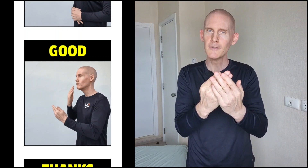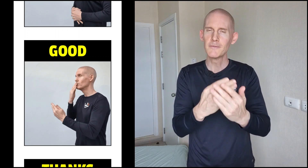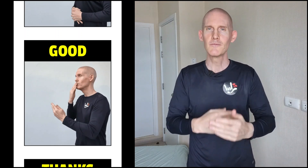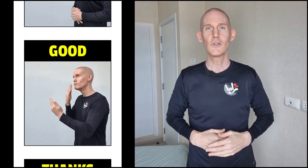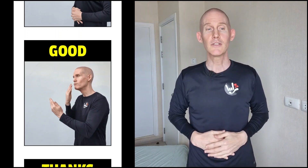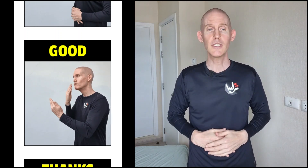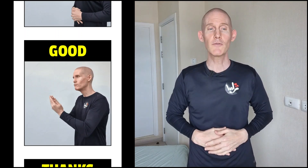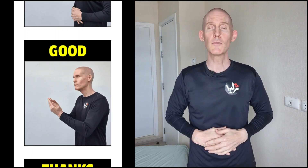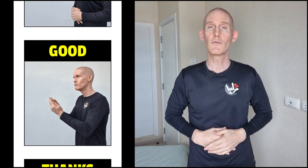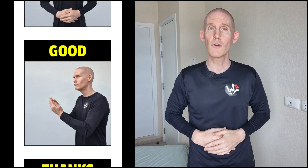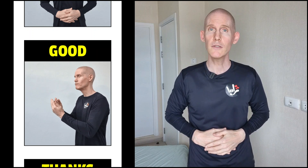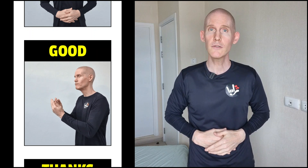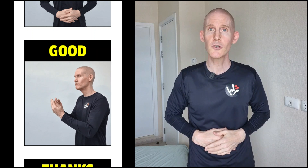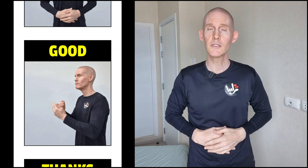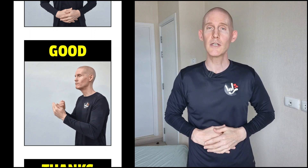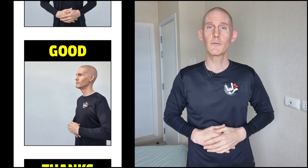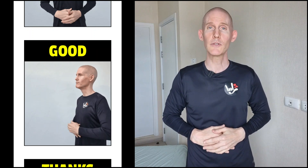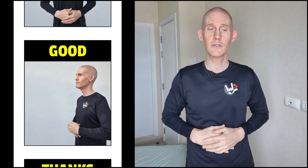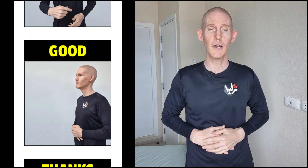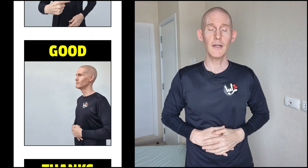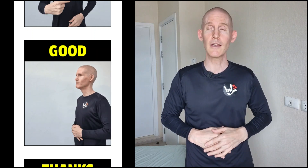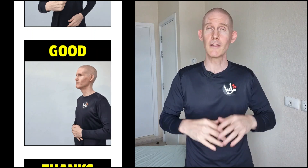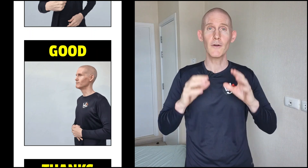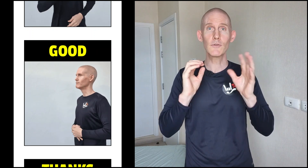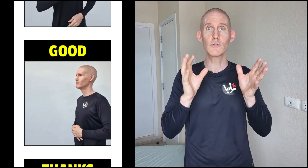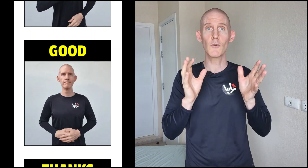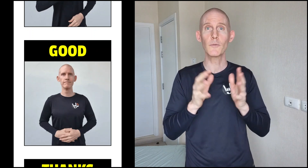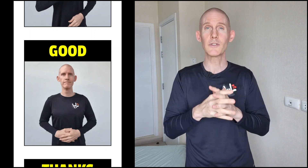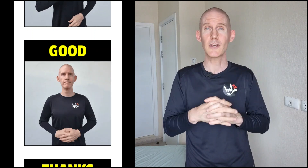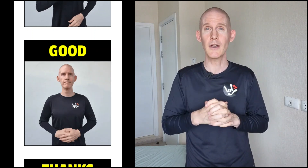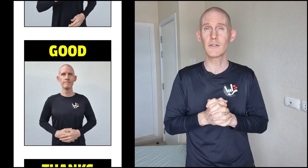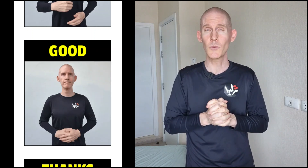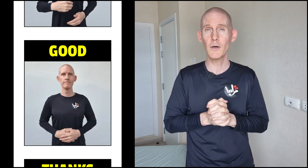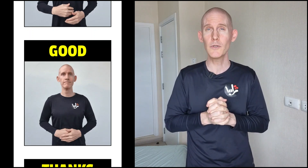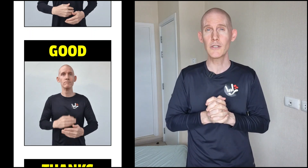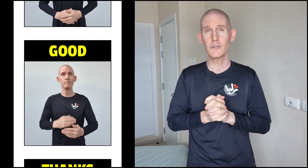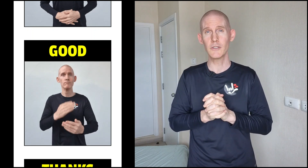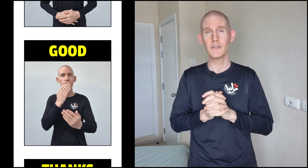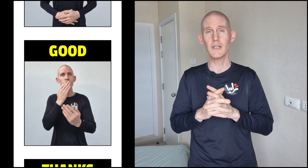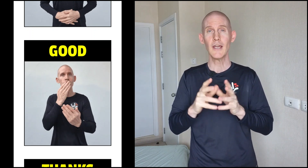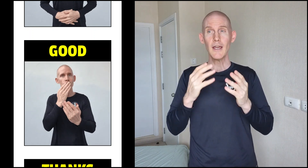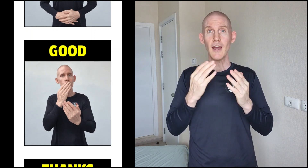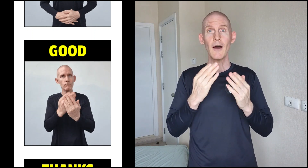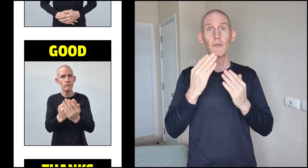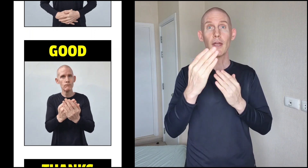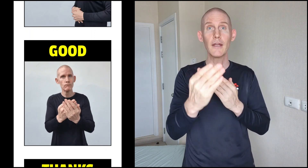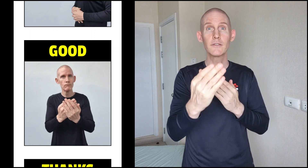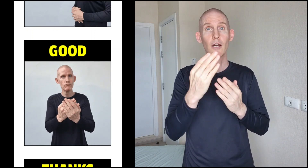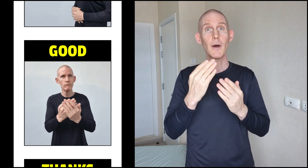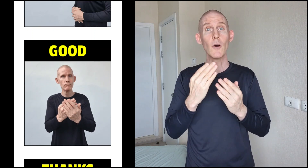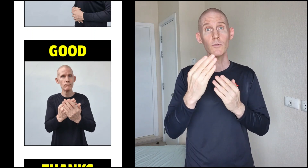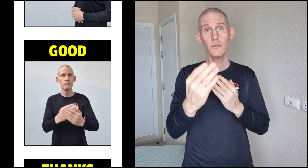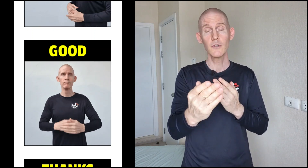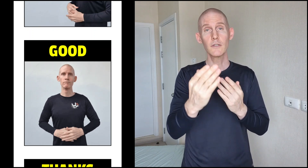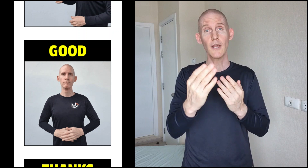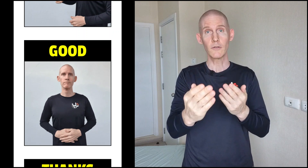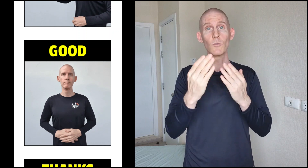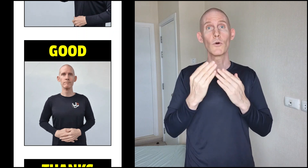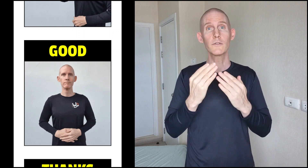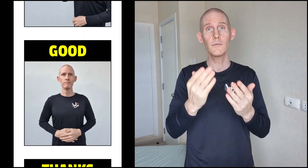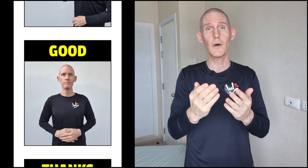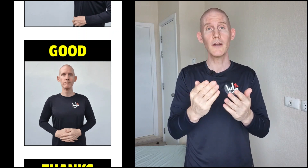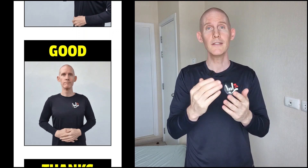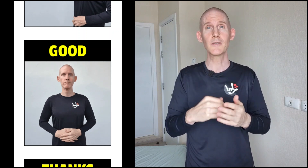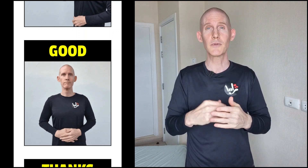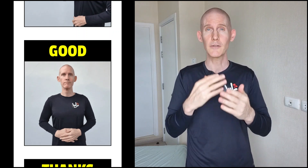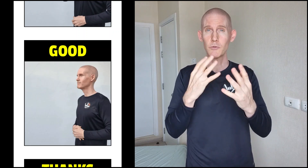Good. You can see it from the front, you can see it from the side. I love to show it from the side as well because you can see how the hands come out and